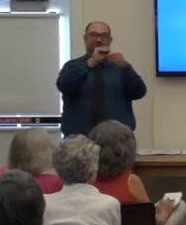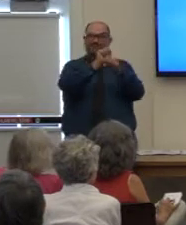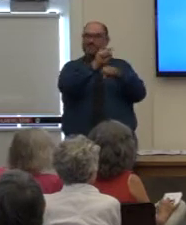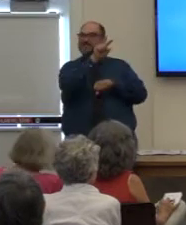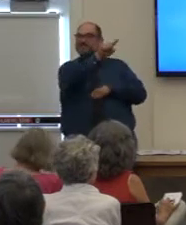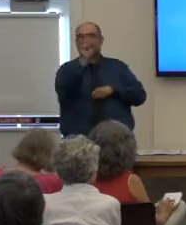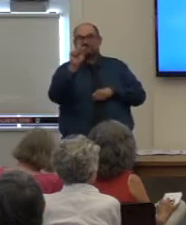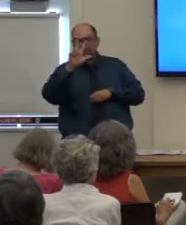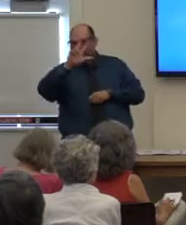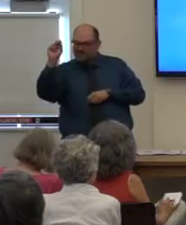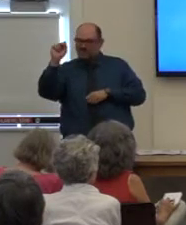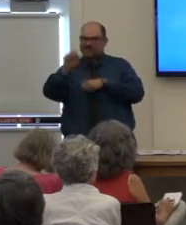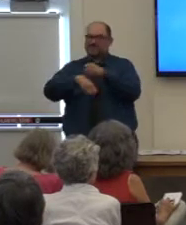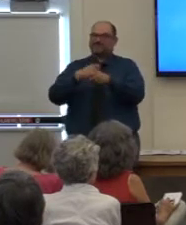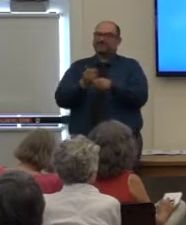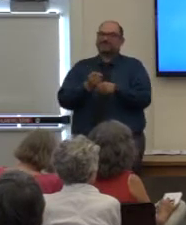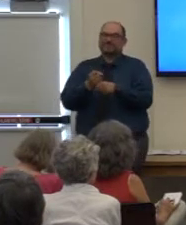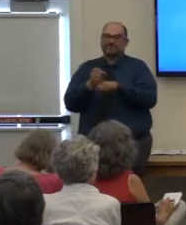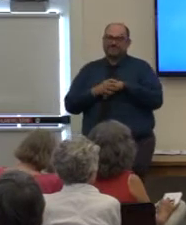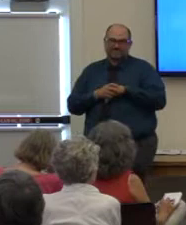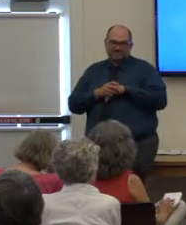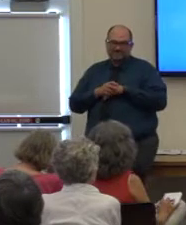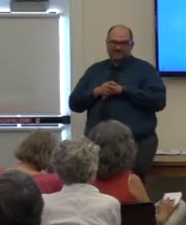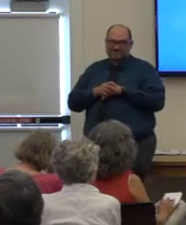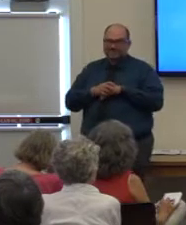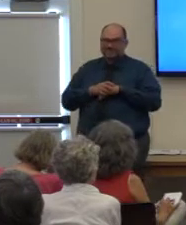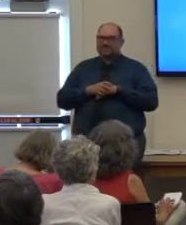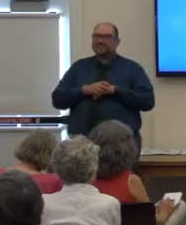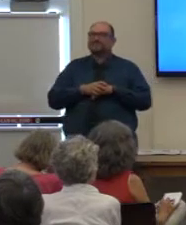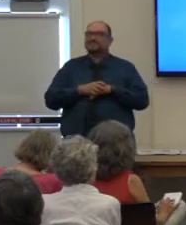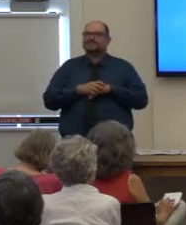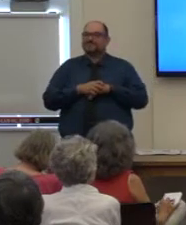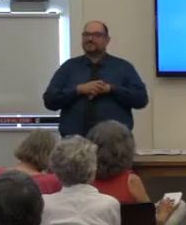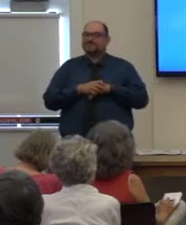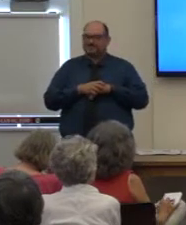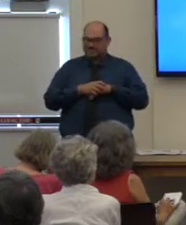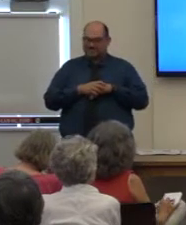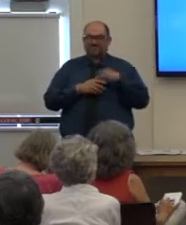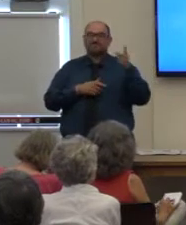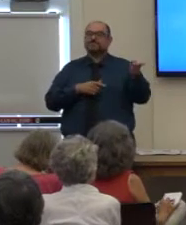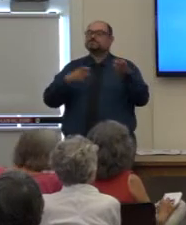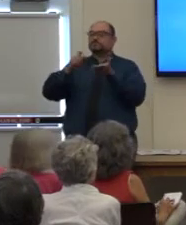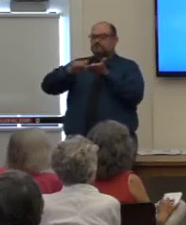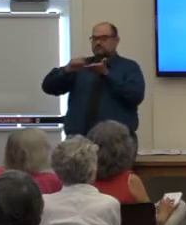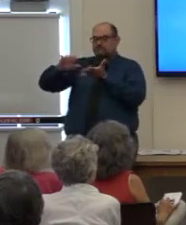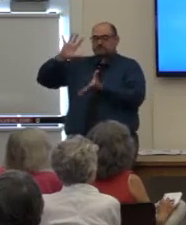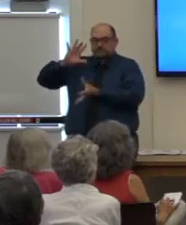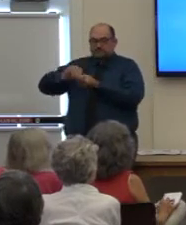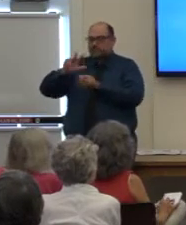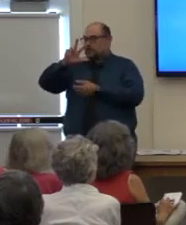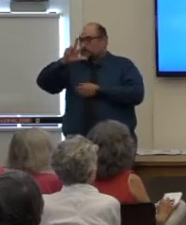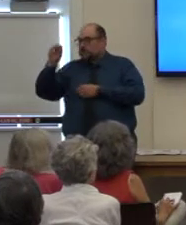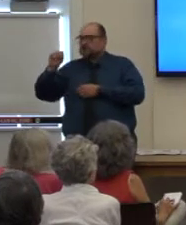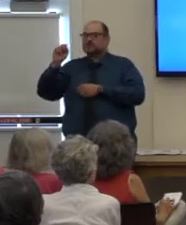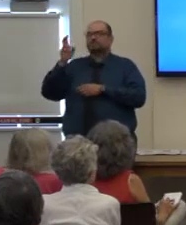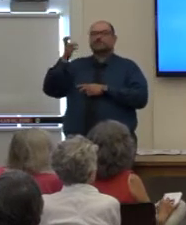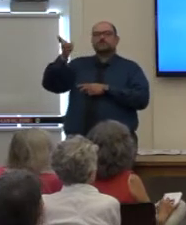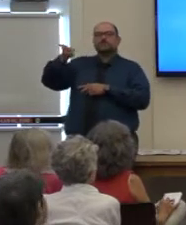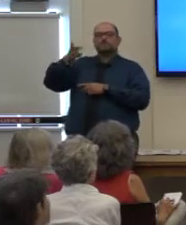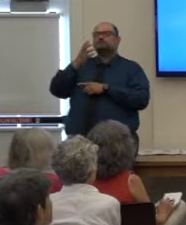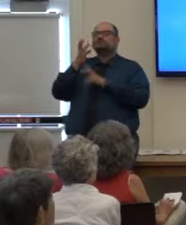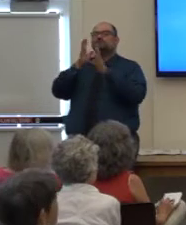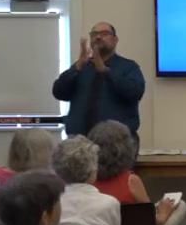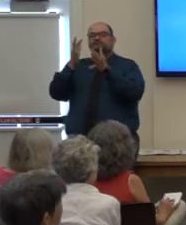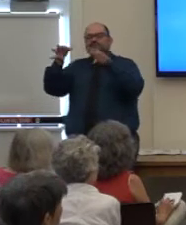portraits, including the just released Vineyard Voices 3. Congratulations, Linsey. She curates a growing